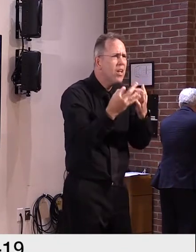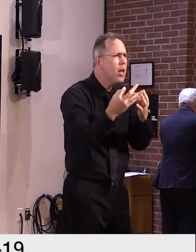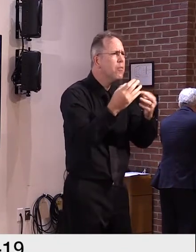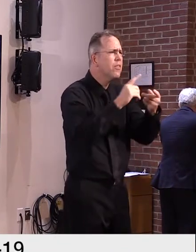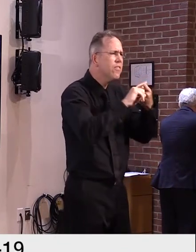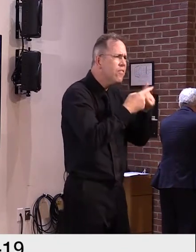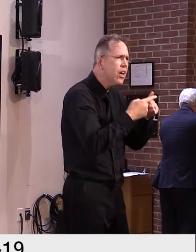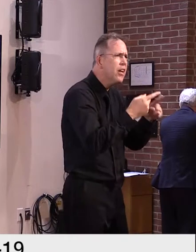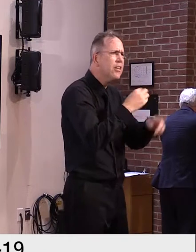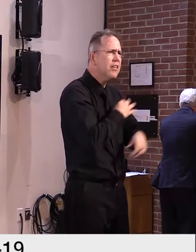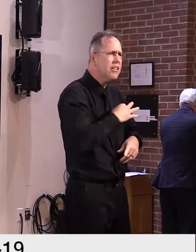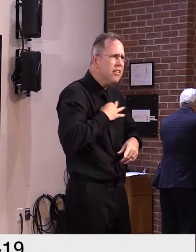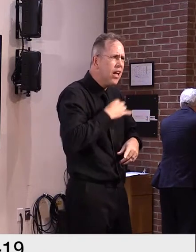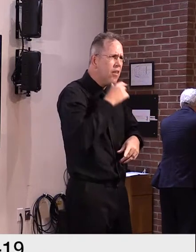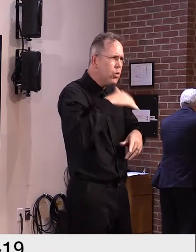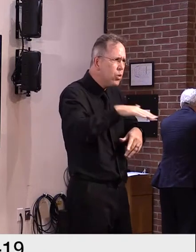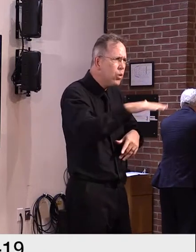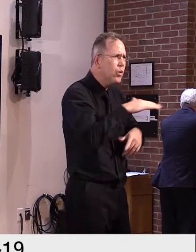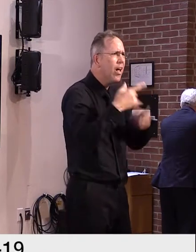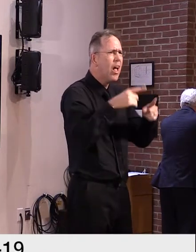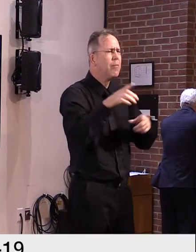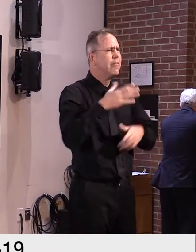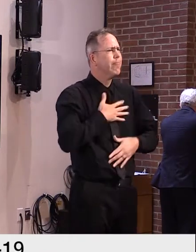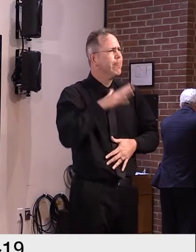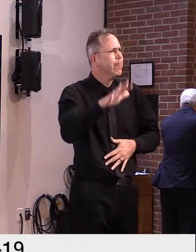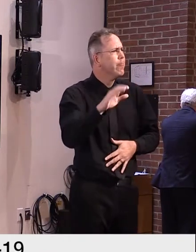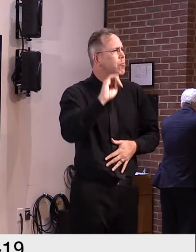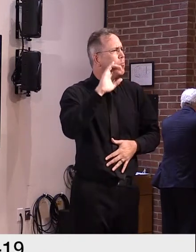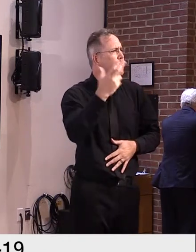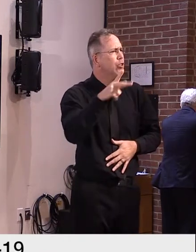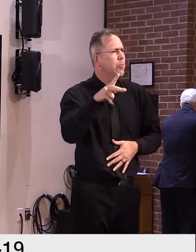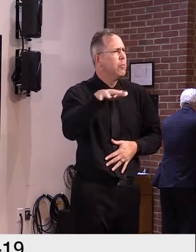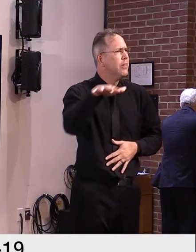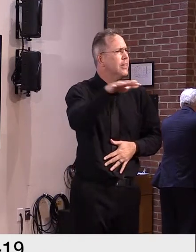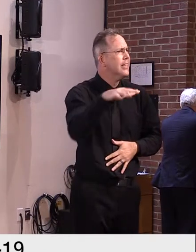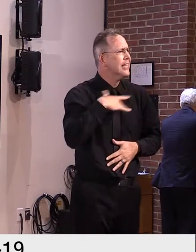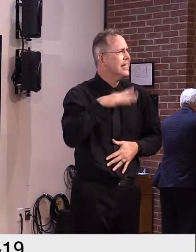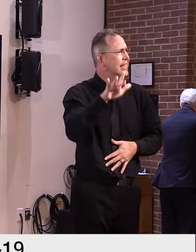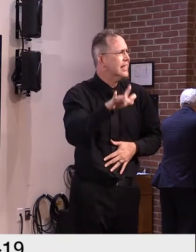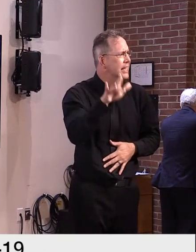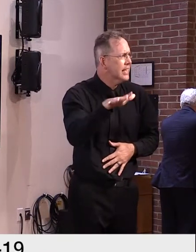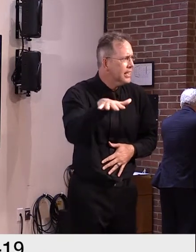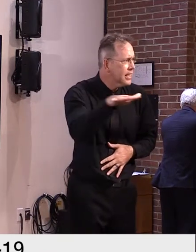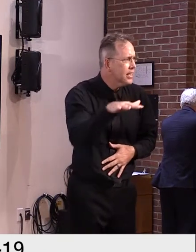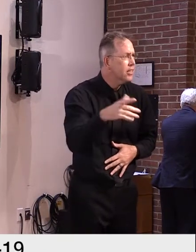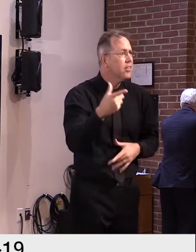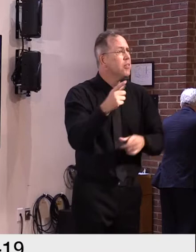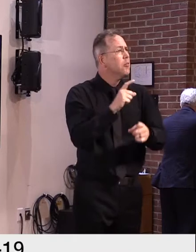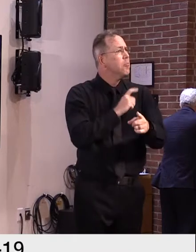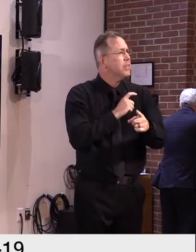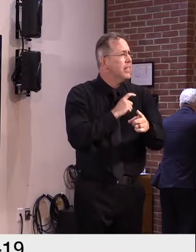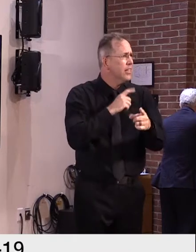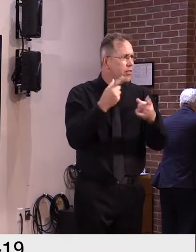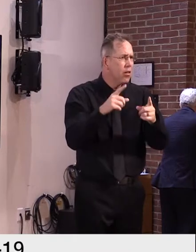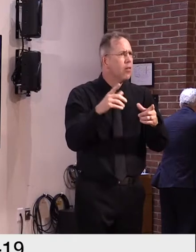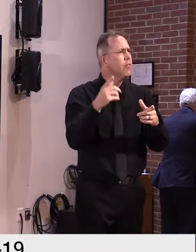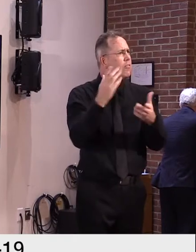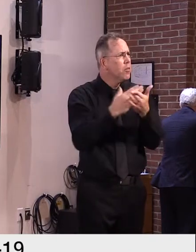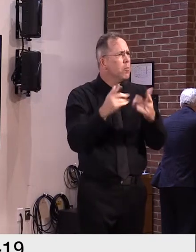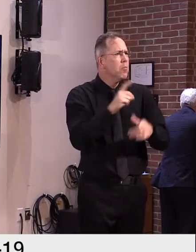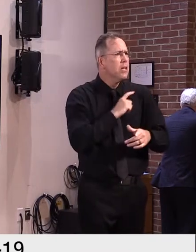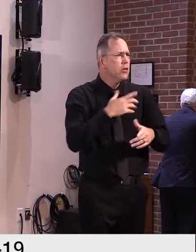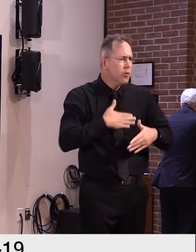And I want to thank the federal, state, and local law enforcement officers who put their own safety at risk every